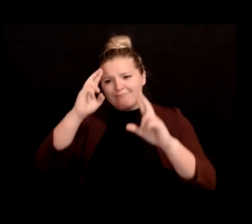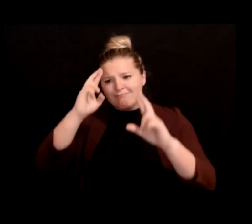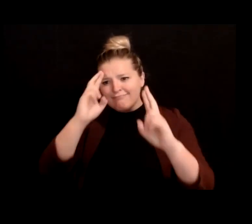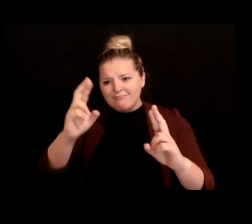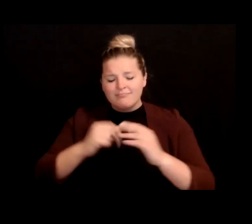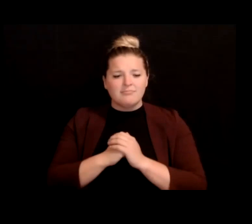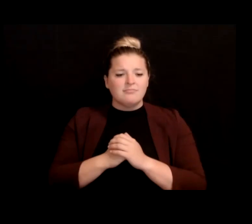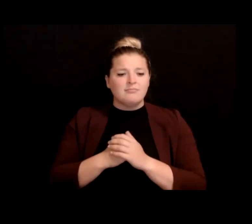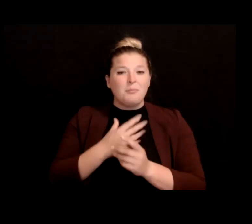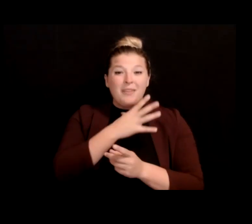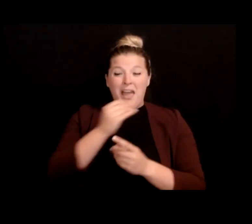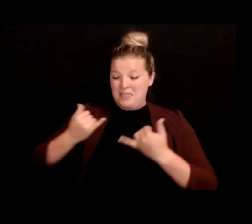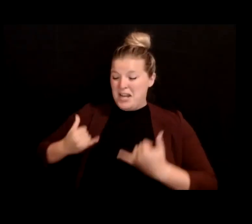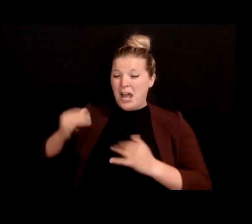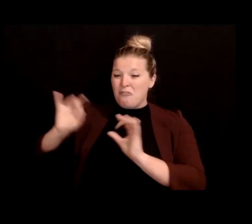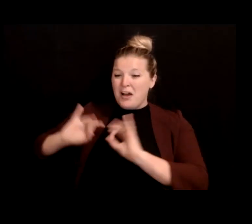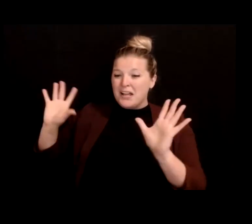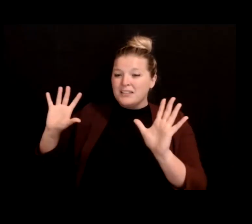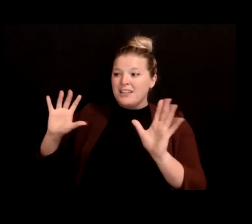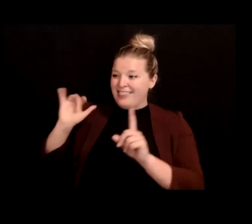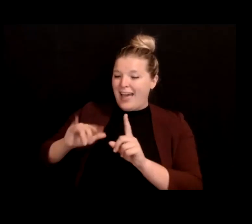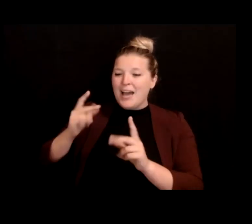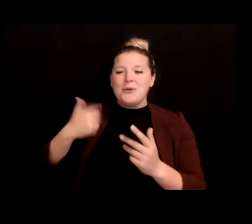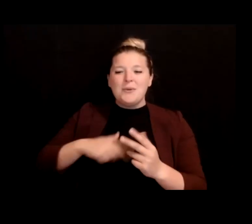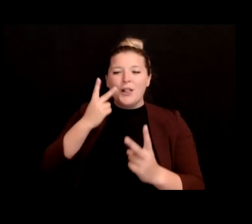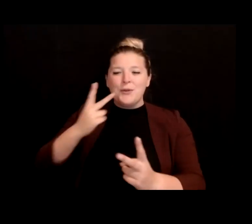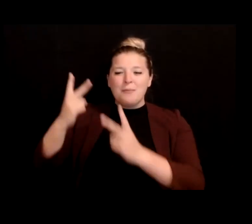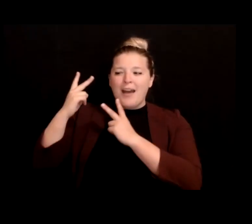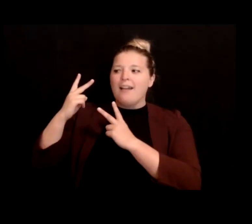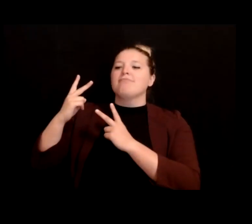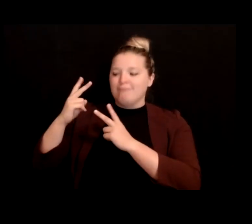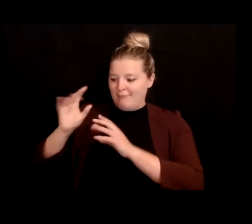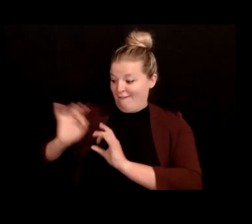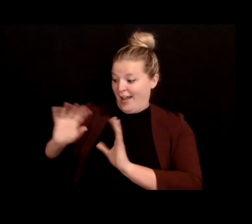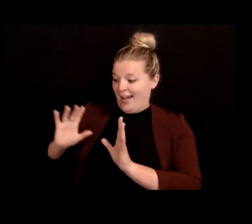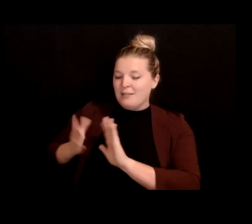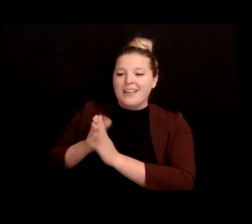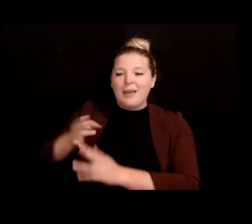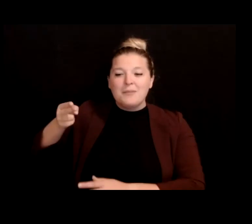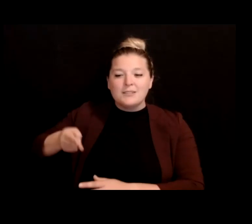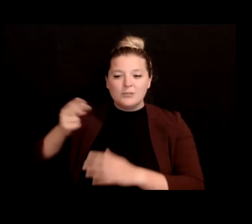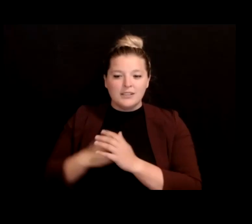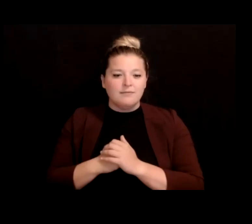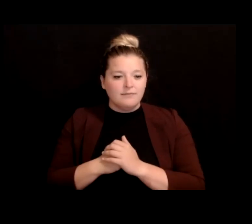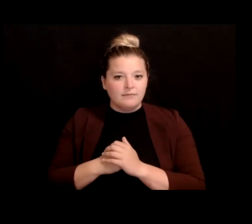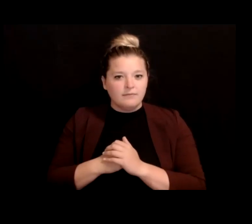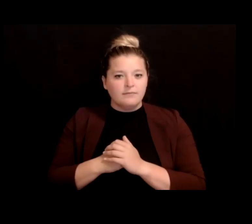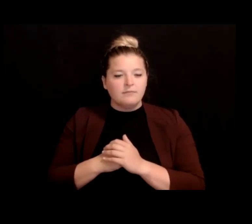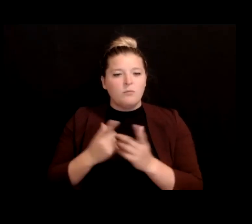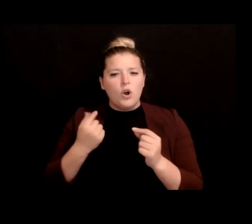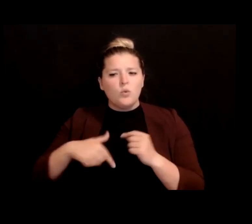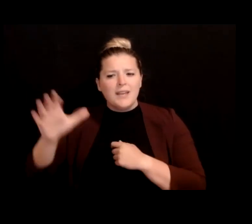that we contend with is but history. What does the world look like? What do we hear around us? What do